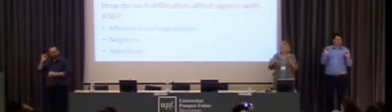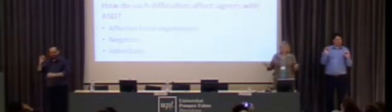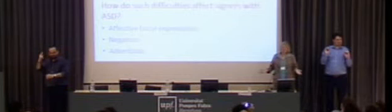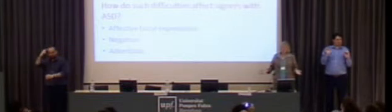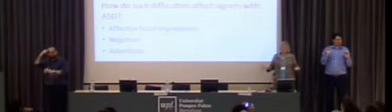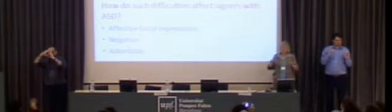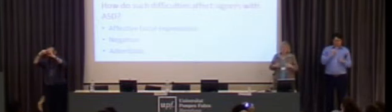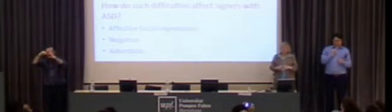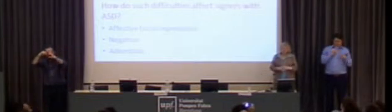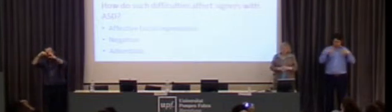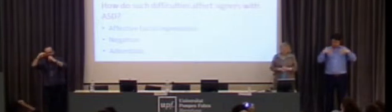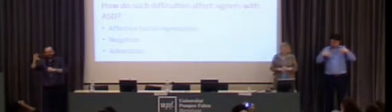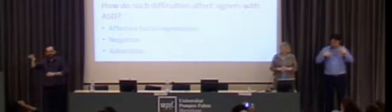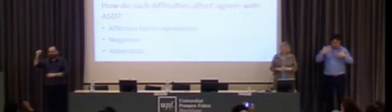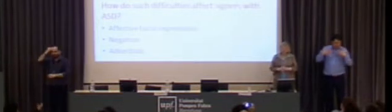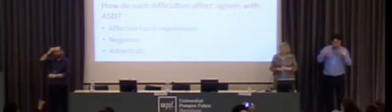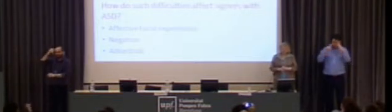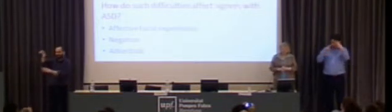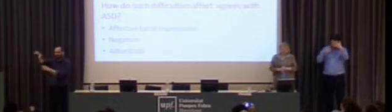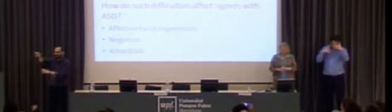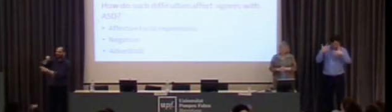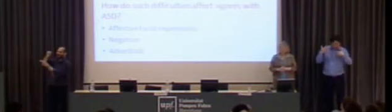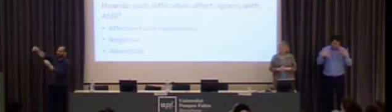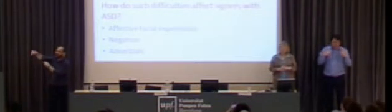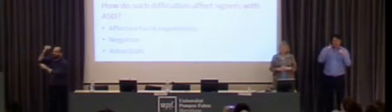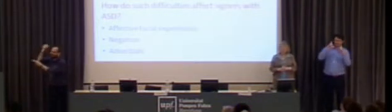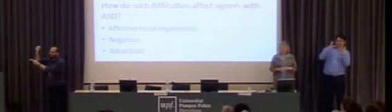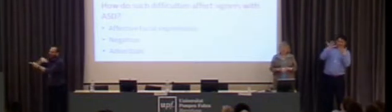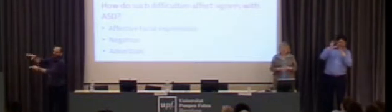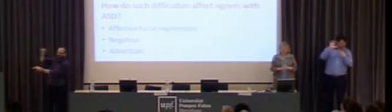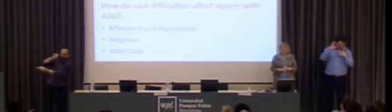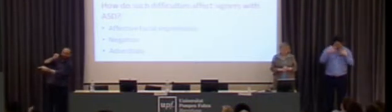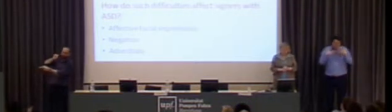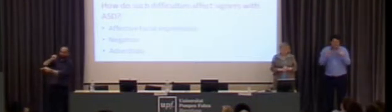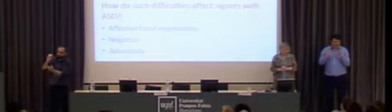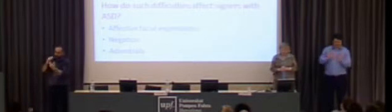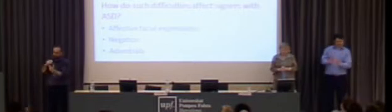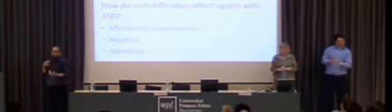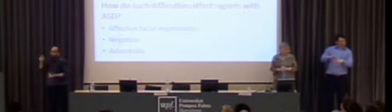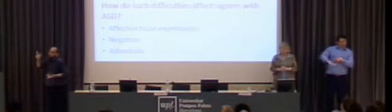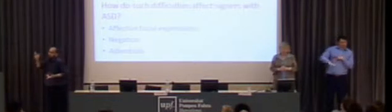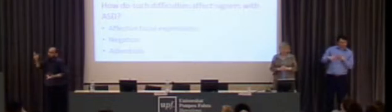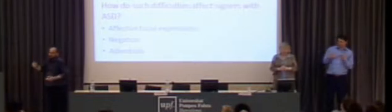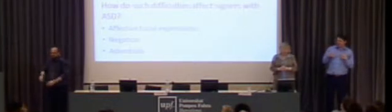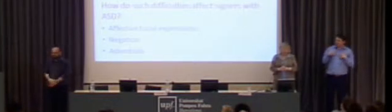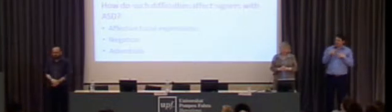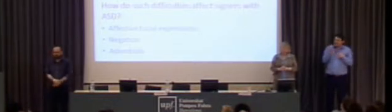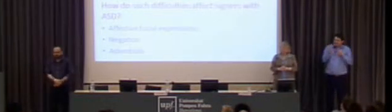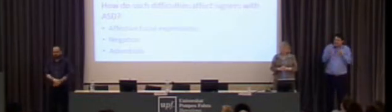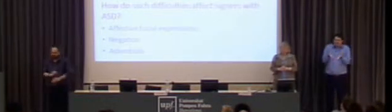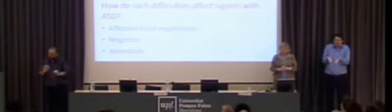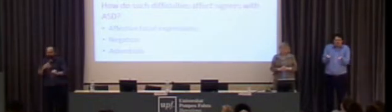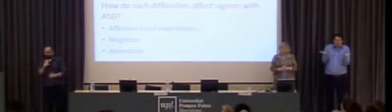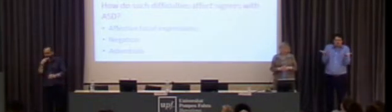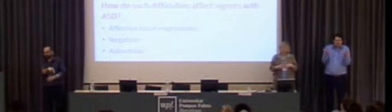So Tanya wanted to look at how such difficulties might affect signers with ASD. And she looked at